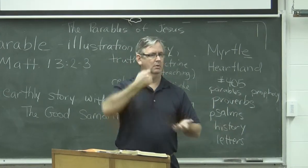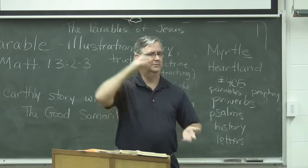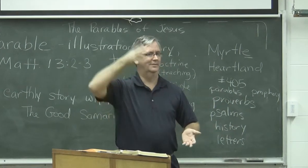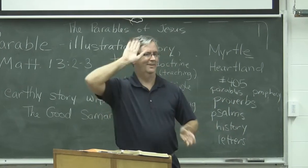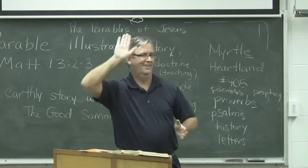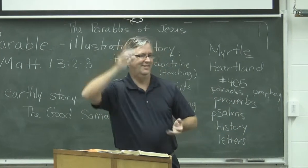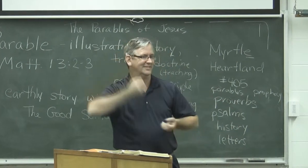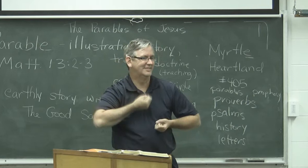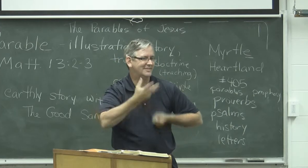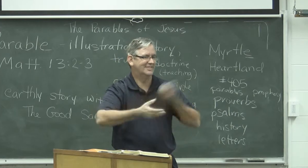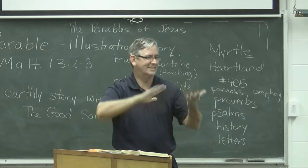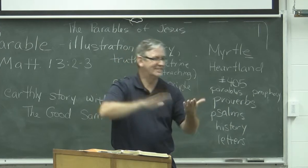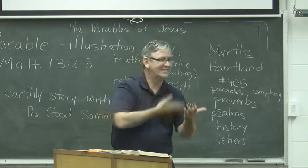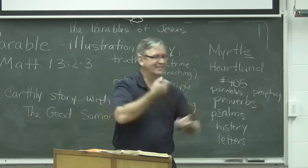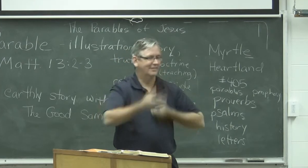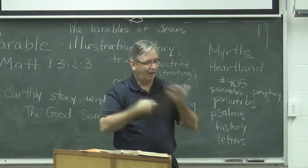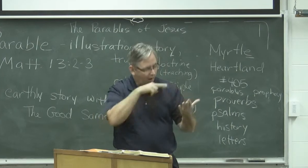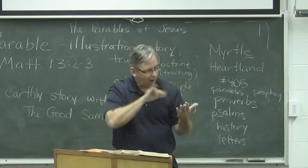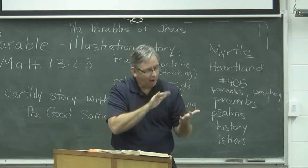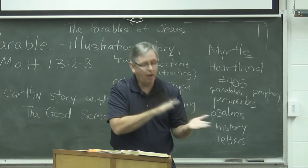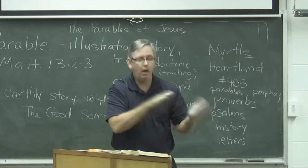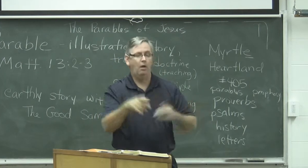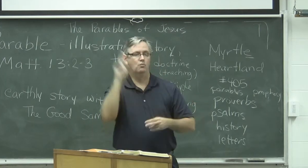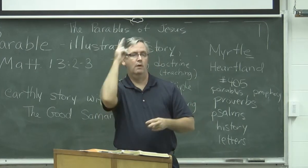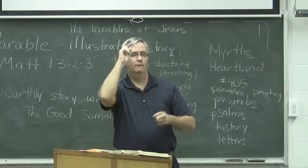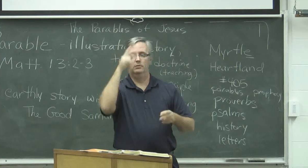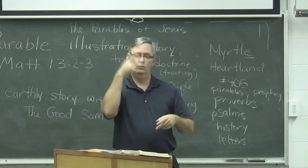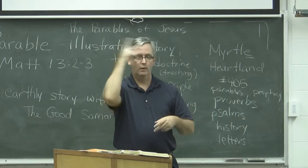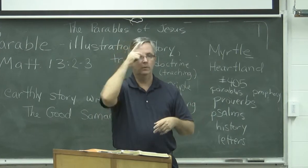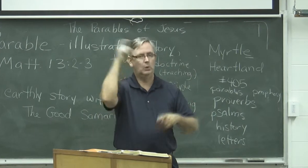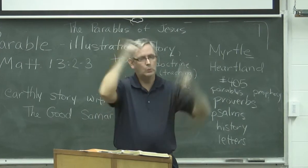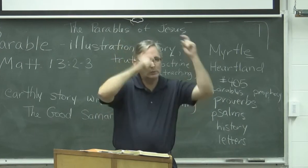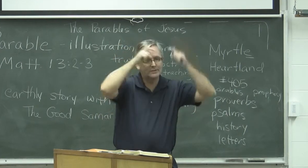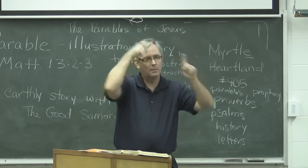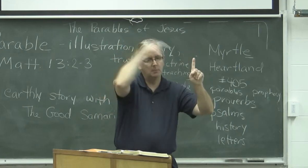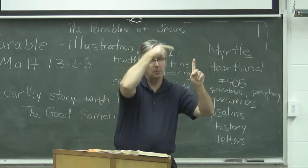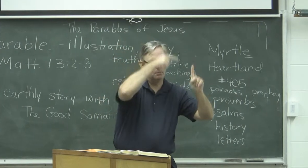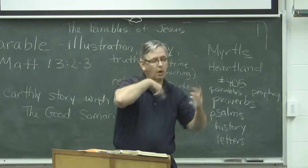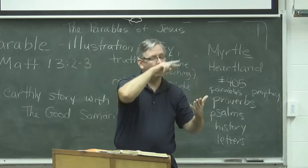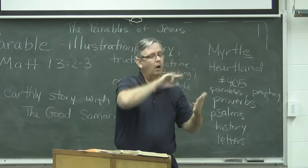different times it talks about history, other times it talks about Psalms and songs, other times it talks about prophecy, about wisdom.